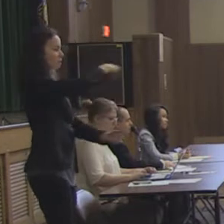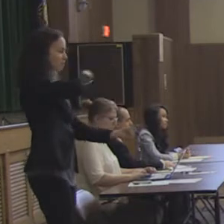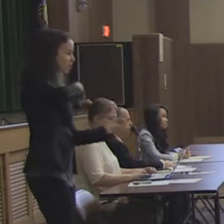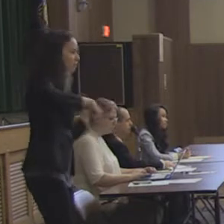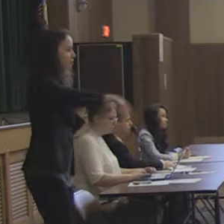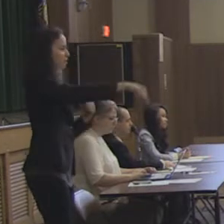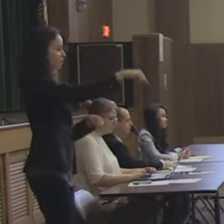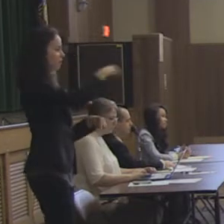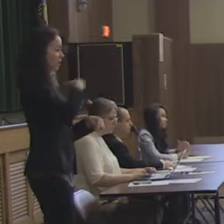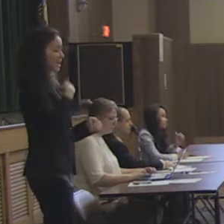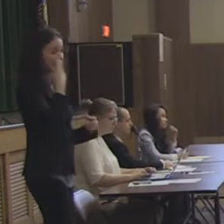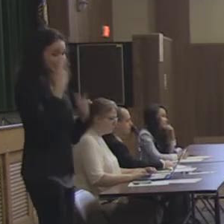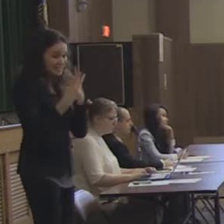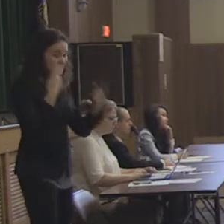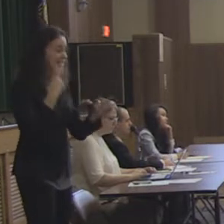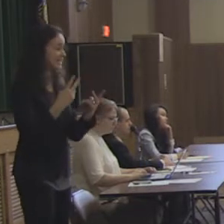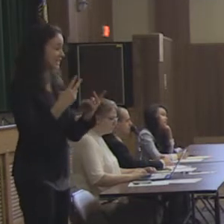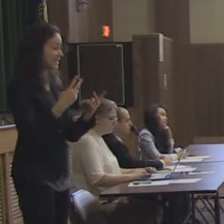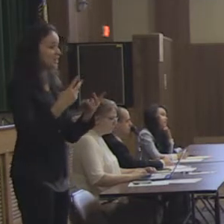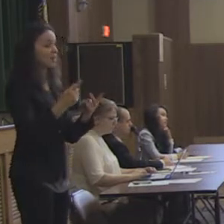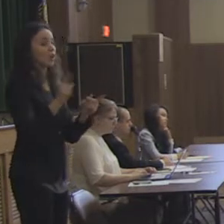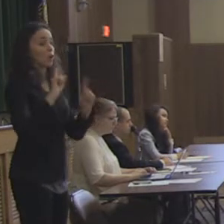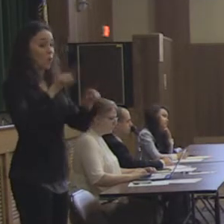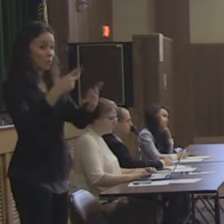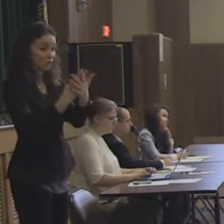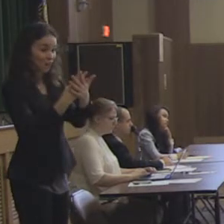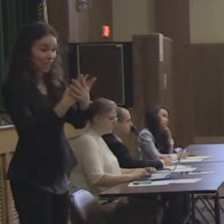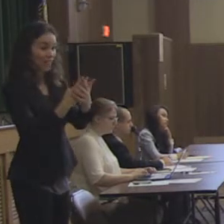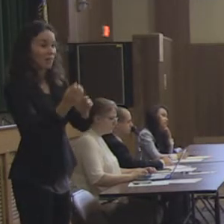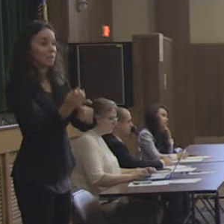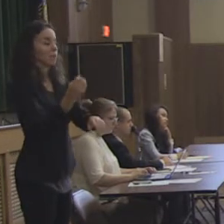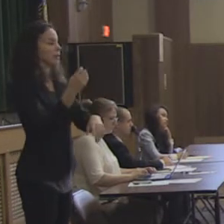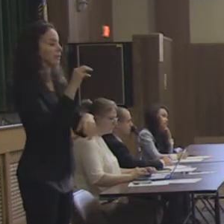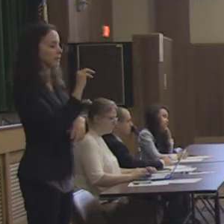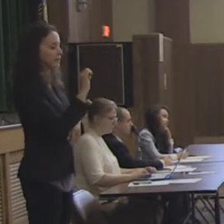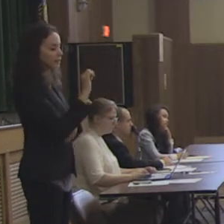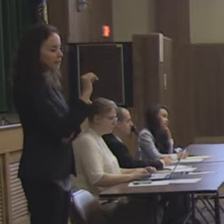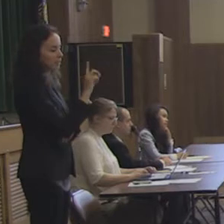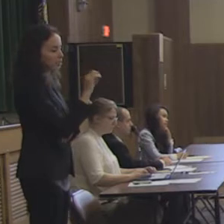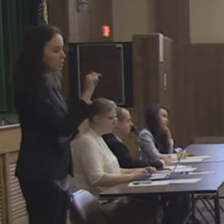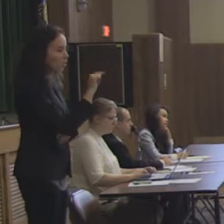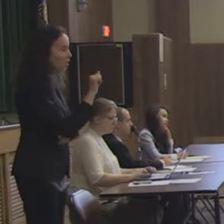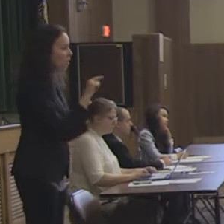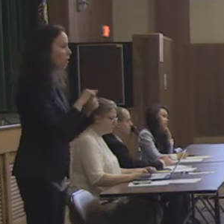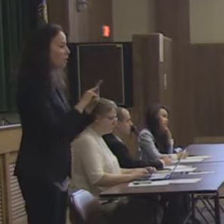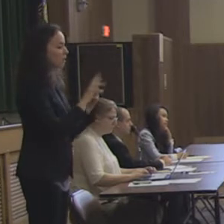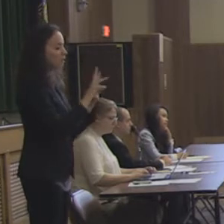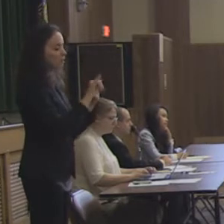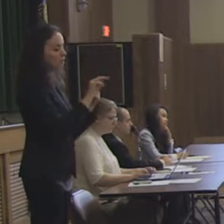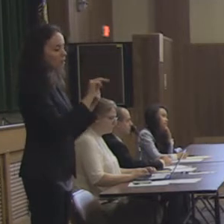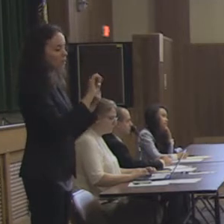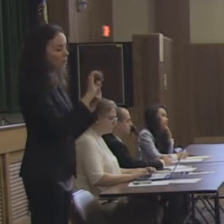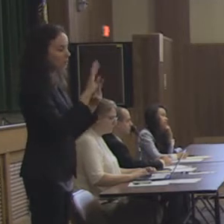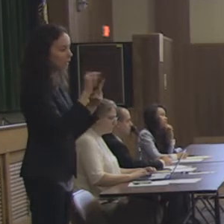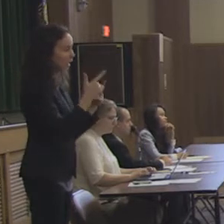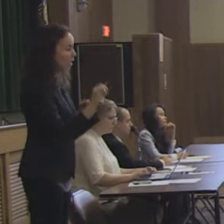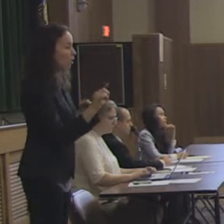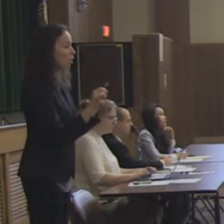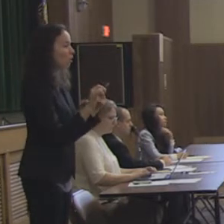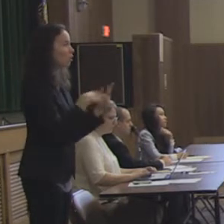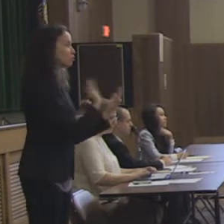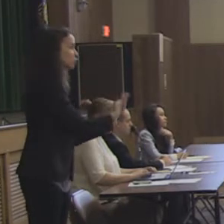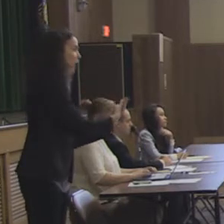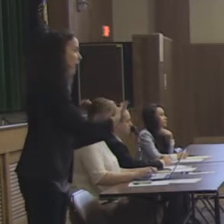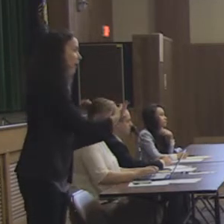out to the jails. They come back to us. They go to Mondora. They go to Winnebago. And then they go to jail and they come back to